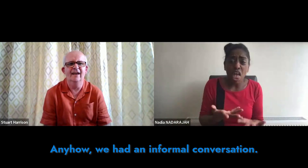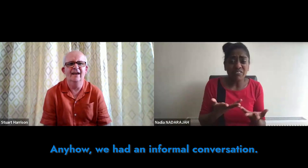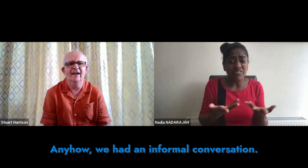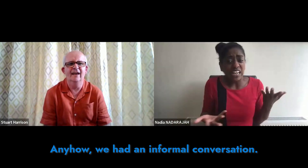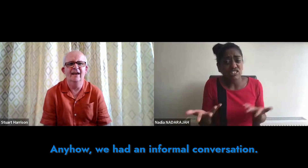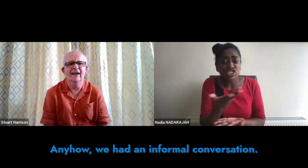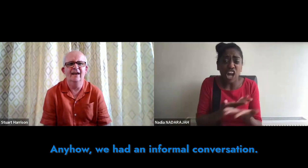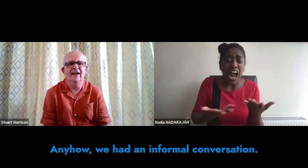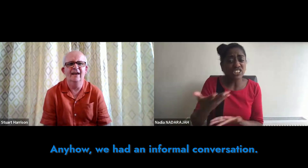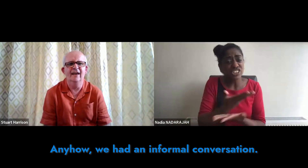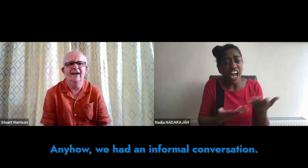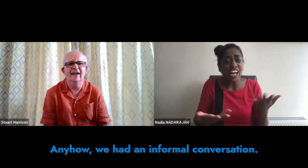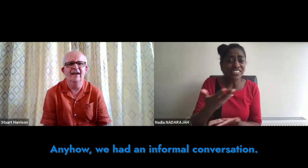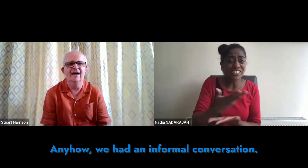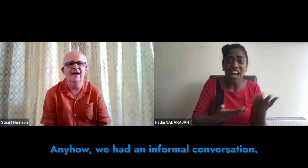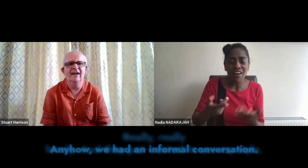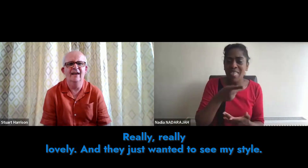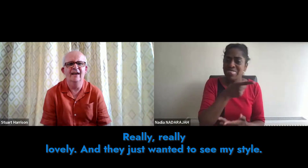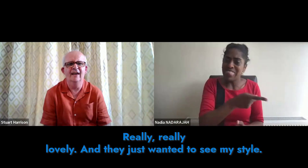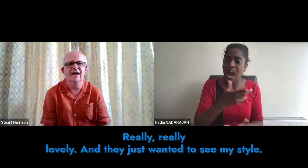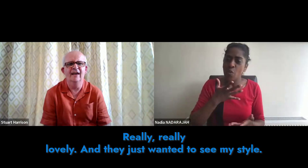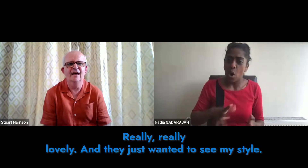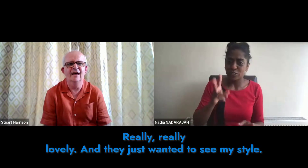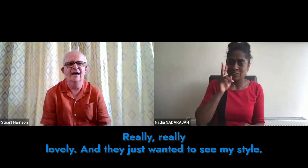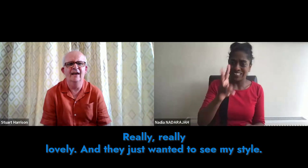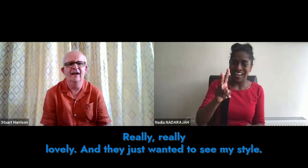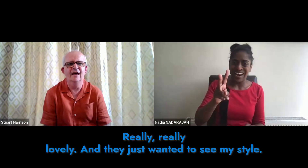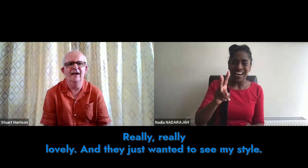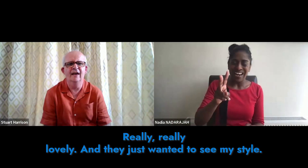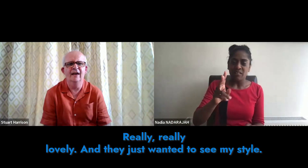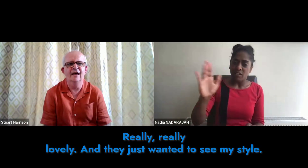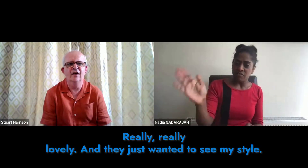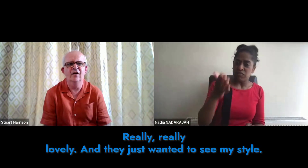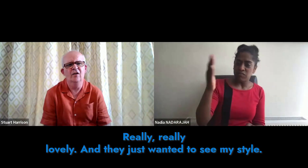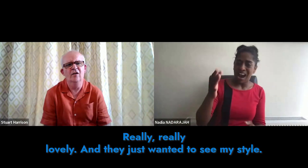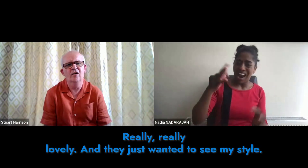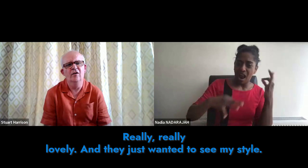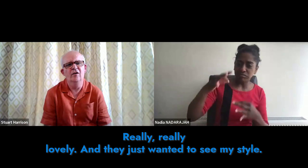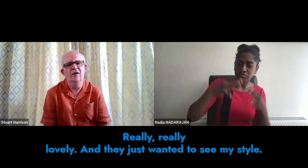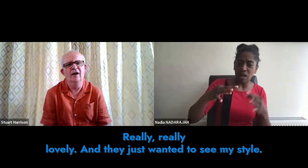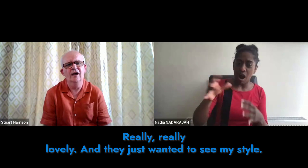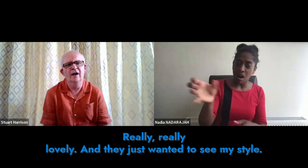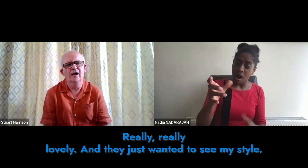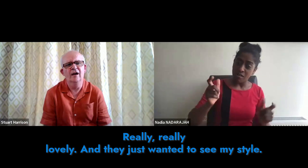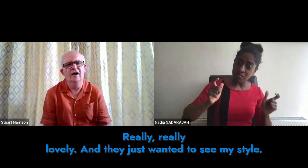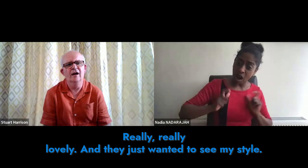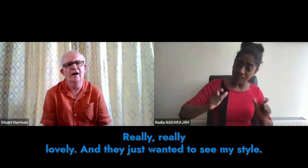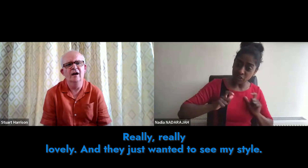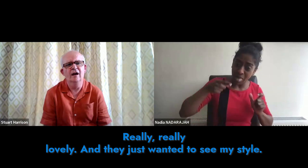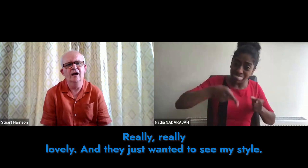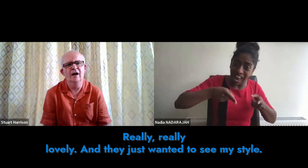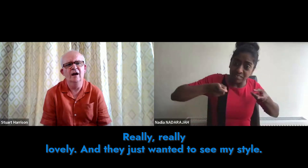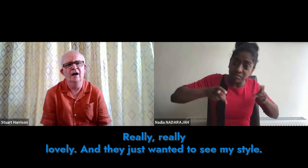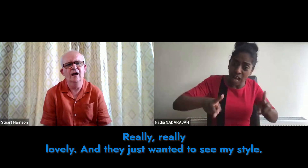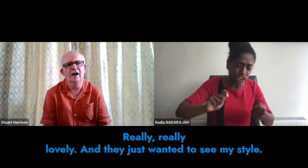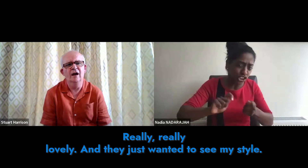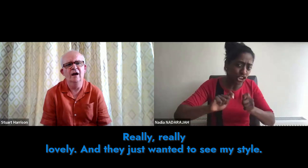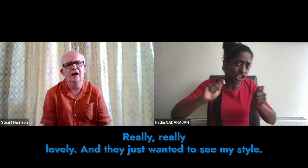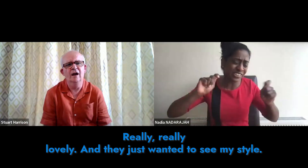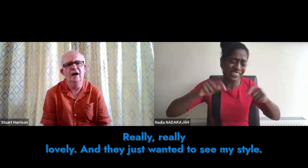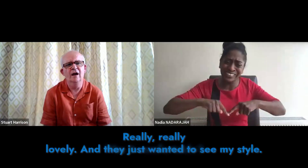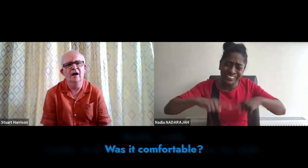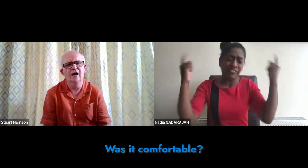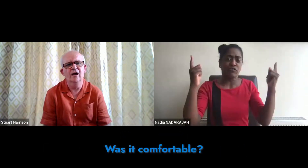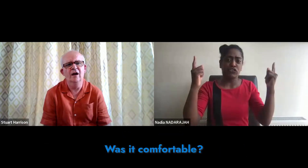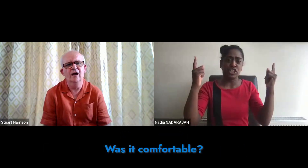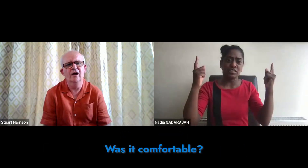Anyhow, we had an informal conversation, really, really lovely, and they just wanted to see my